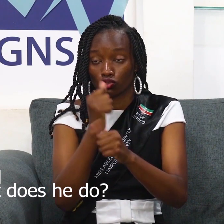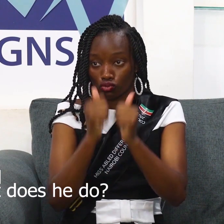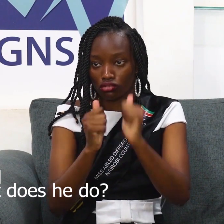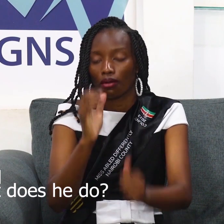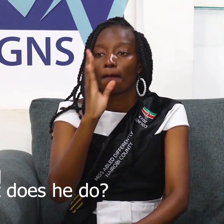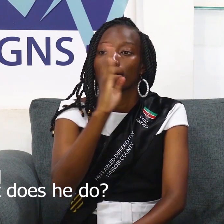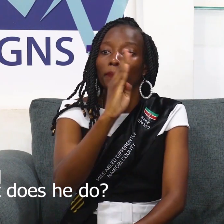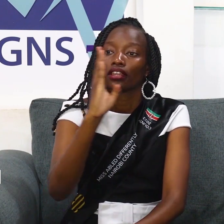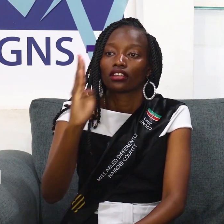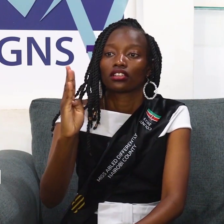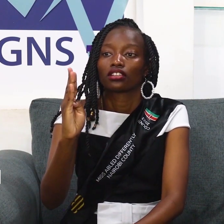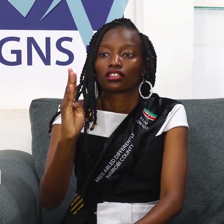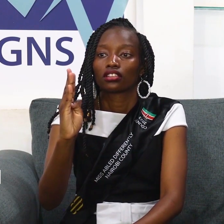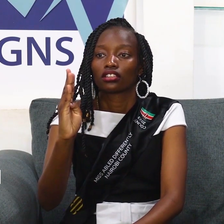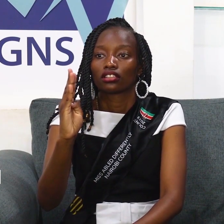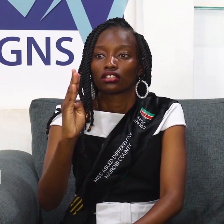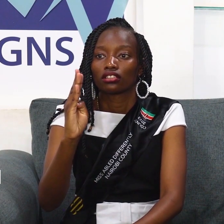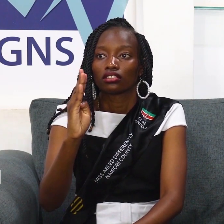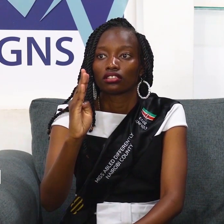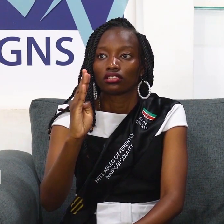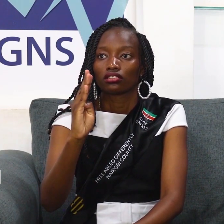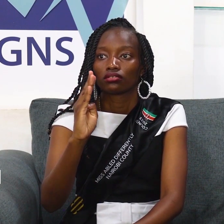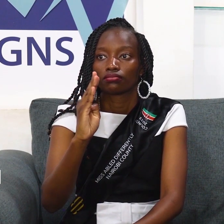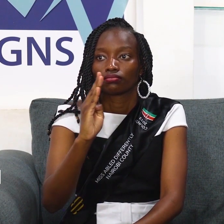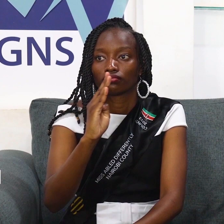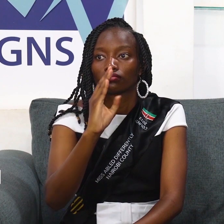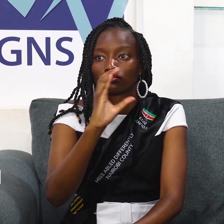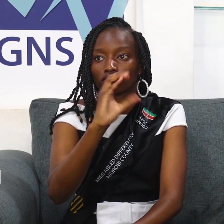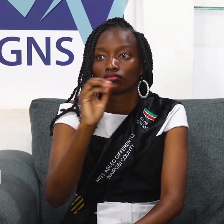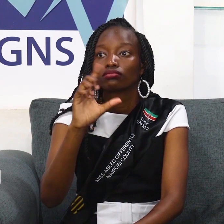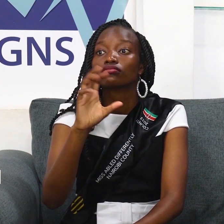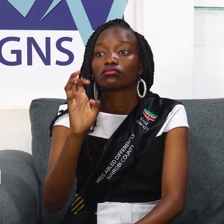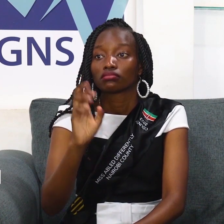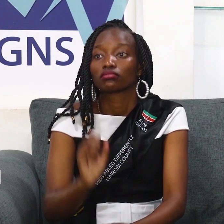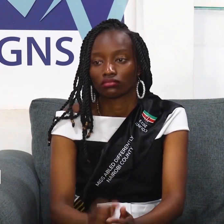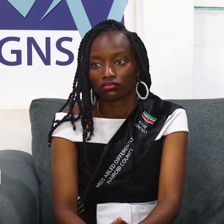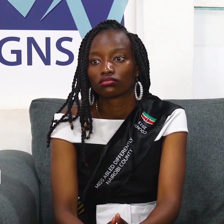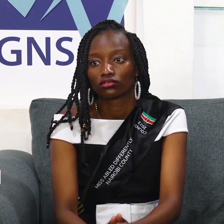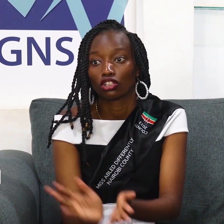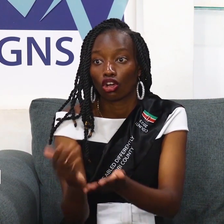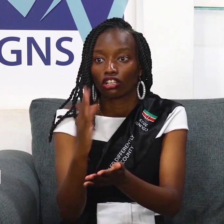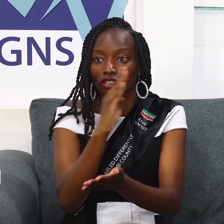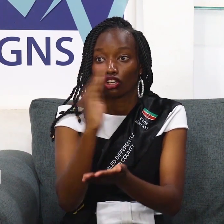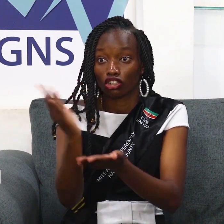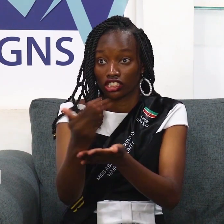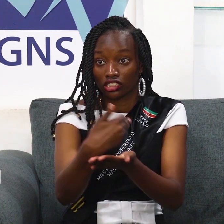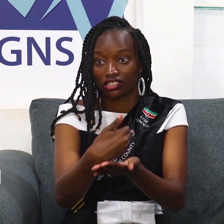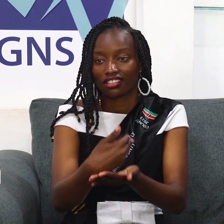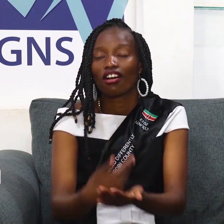Yes, he works with yeah, he works with baby collection, which was my first